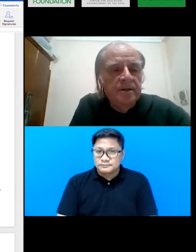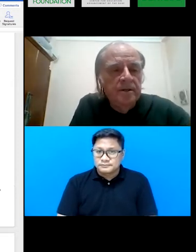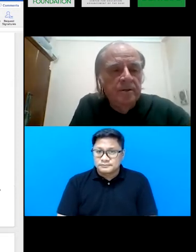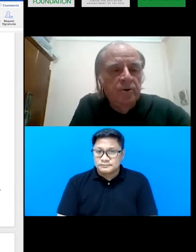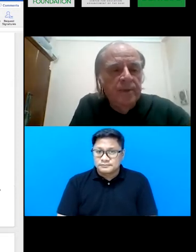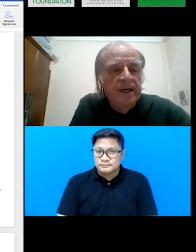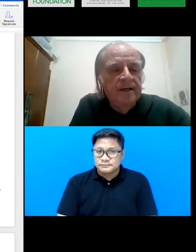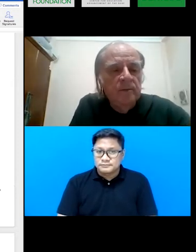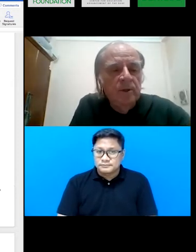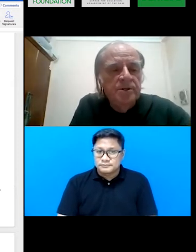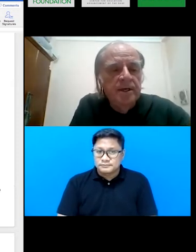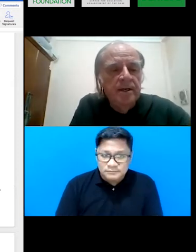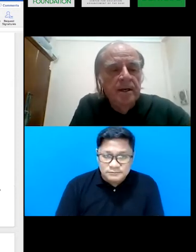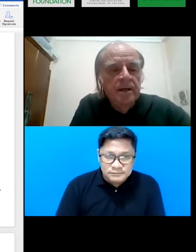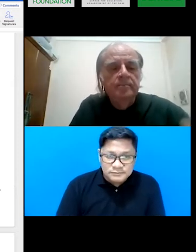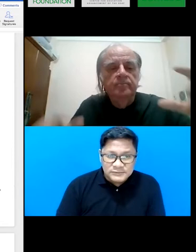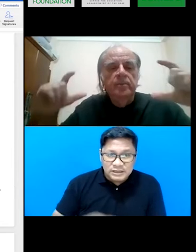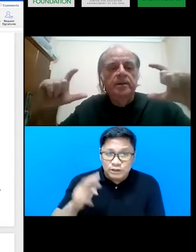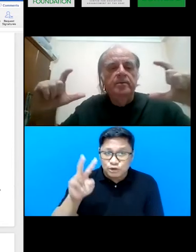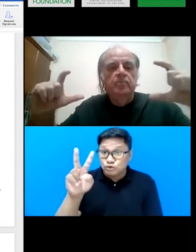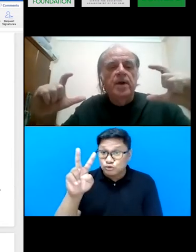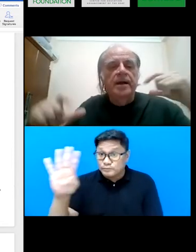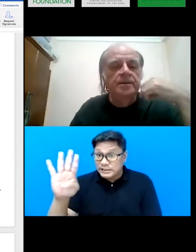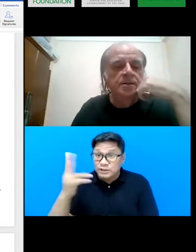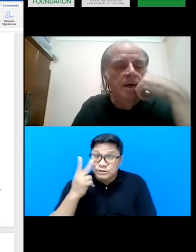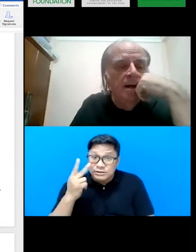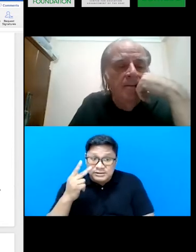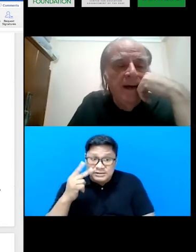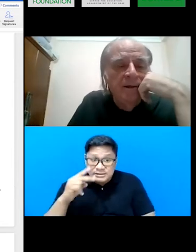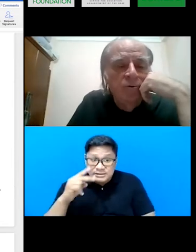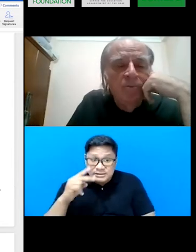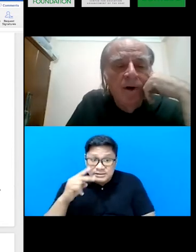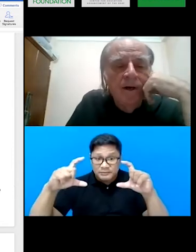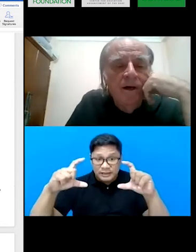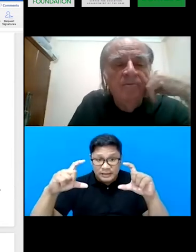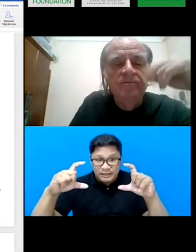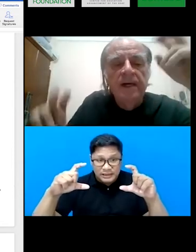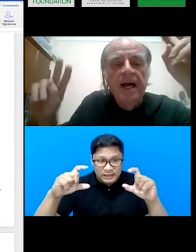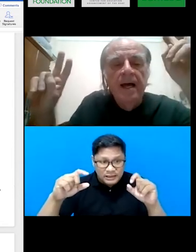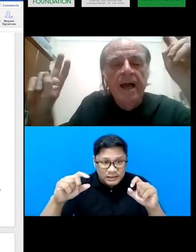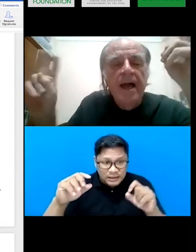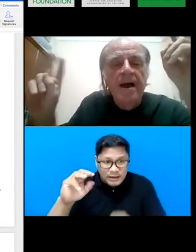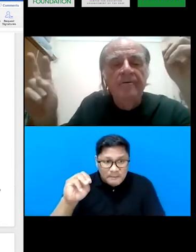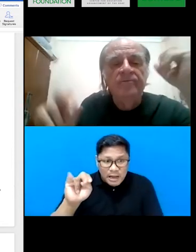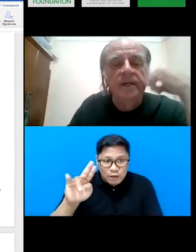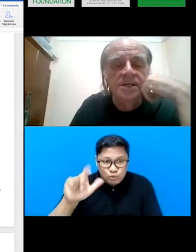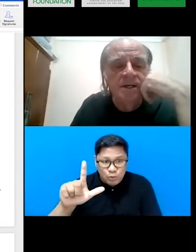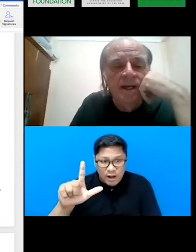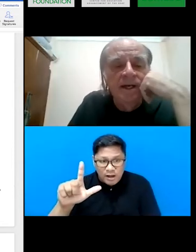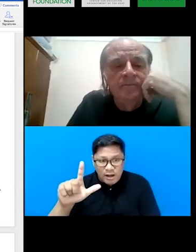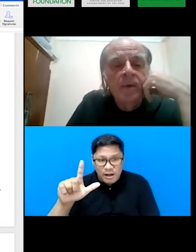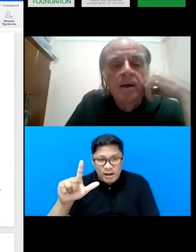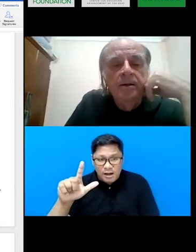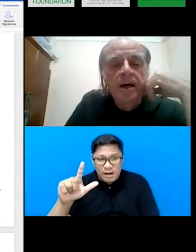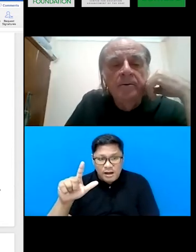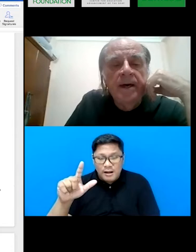underneath the 2B, you see in brackets, manual part of have is